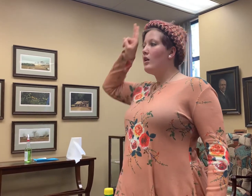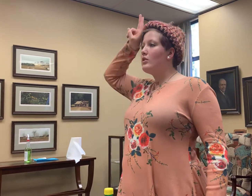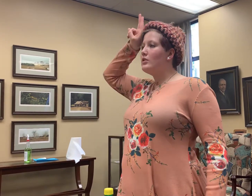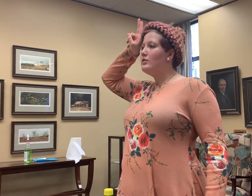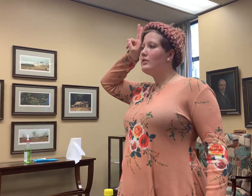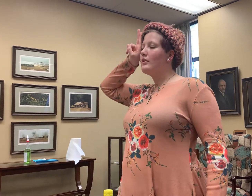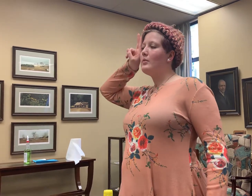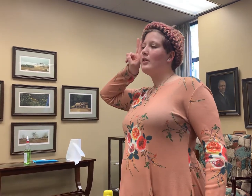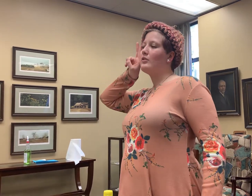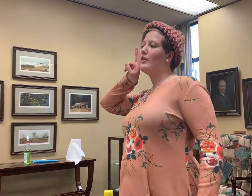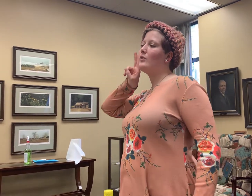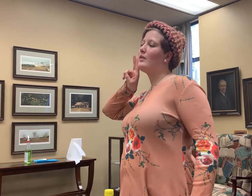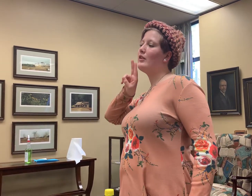Uncle, coming down your face with letter U.